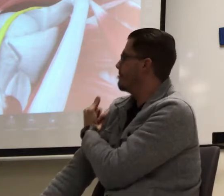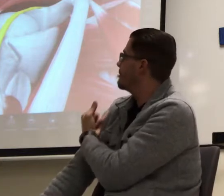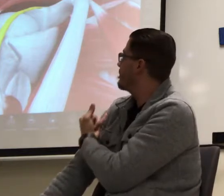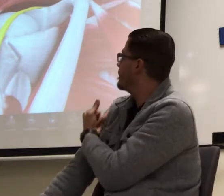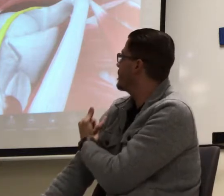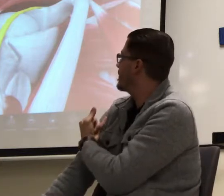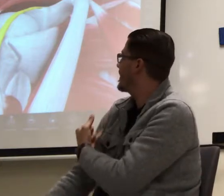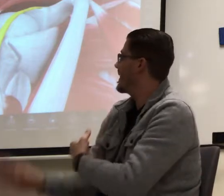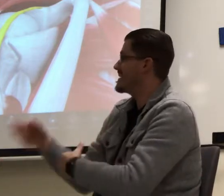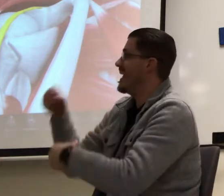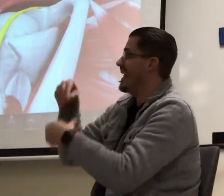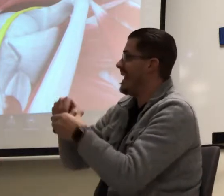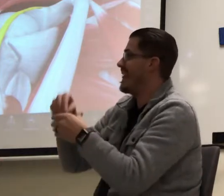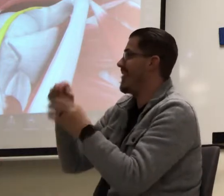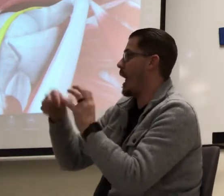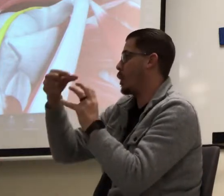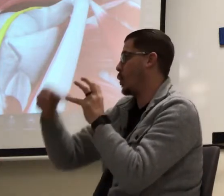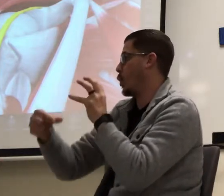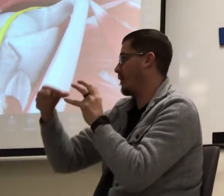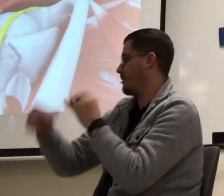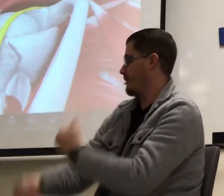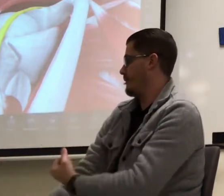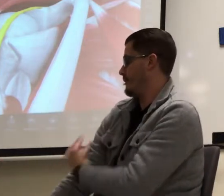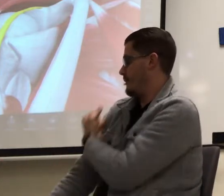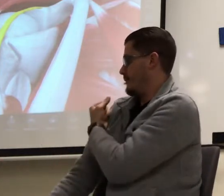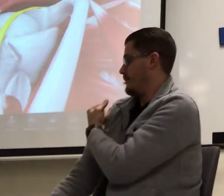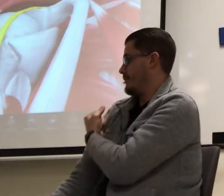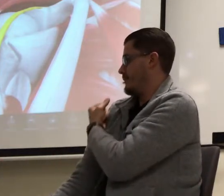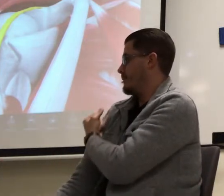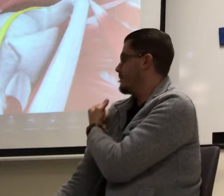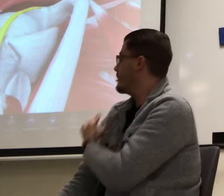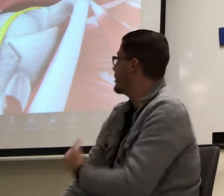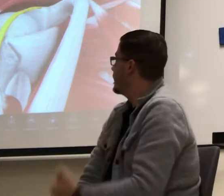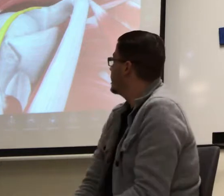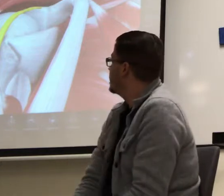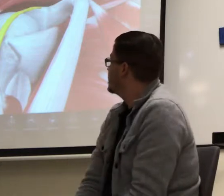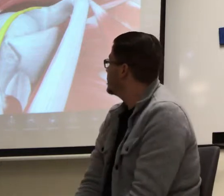groove, in intertubercular groove.